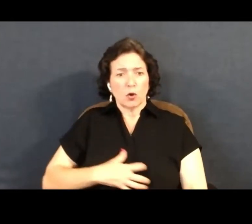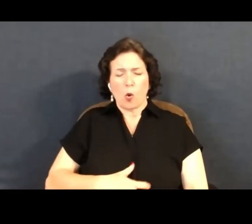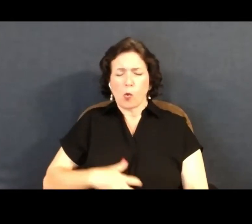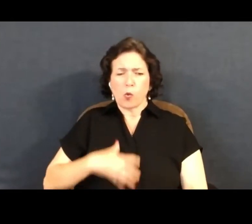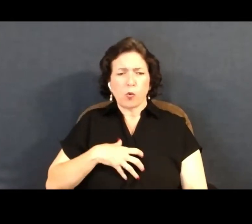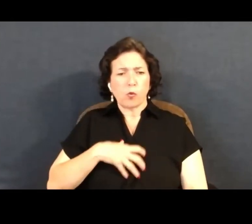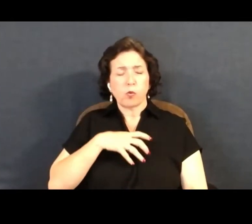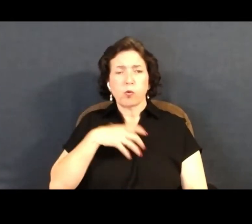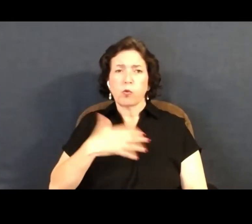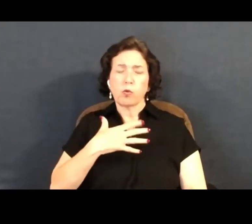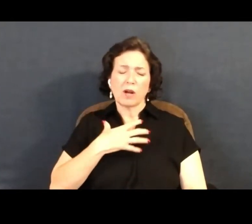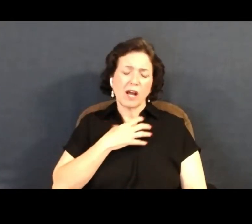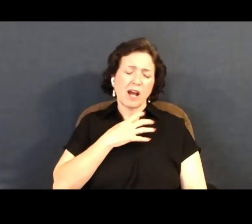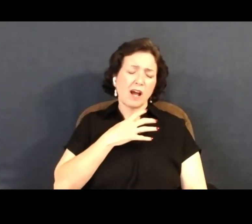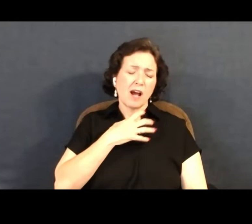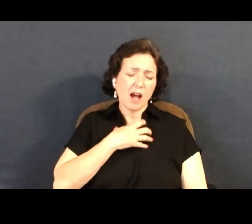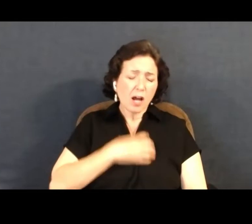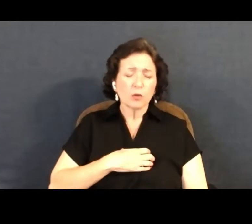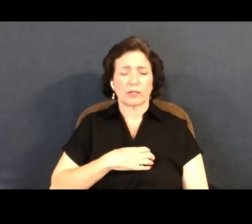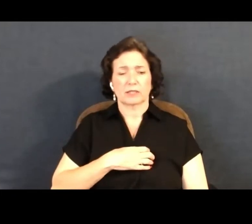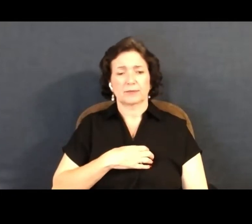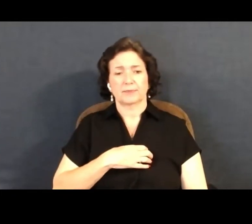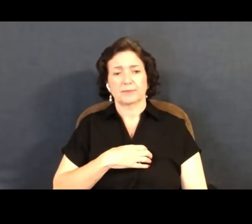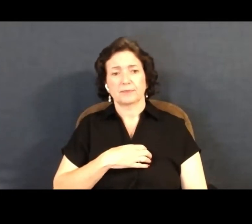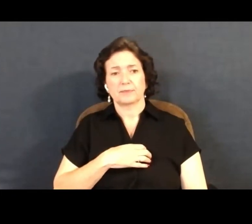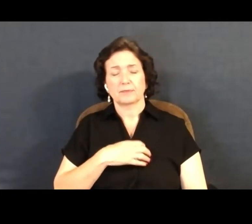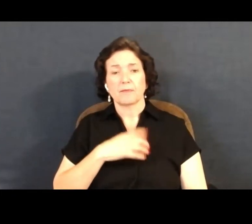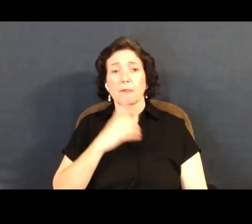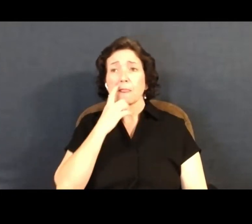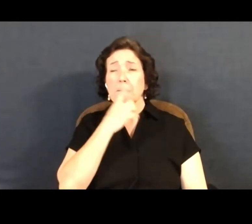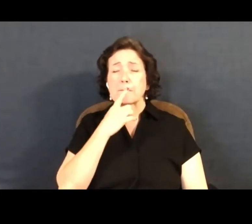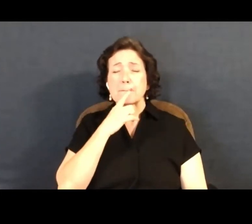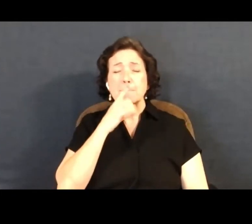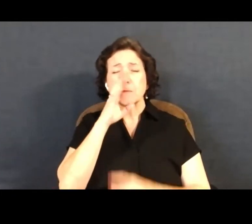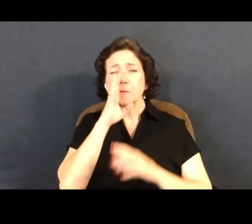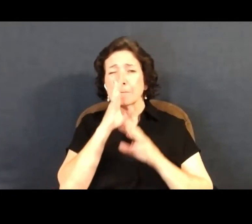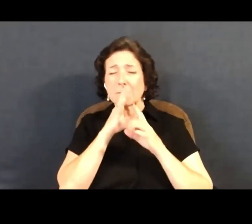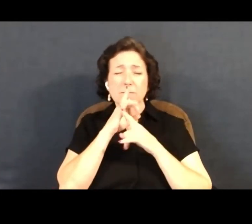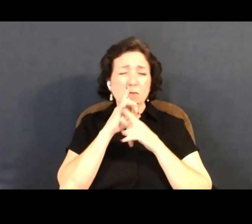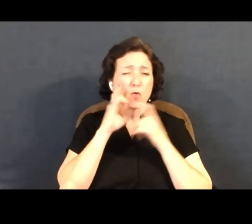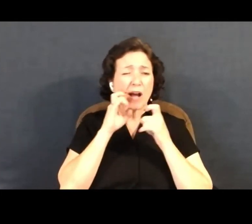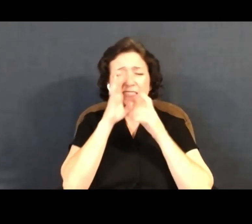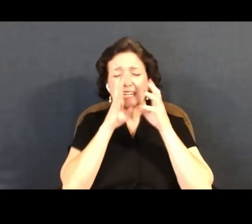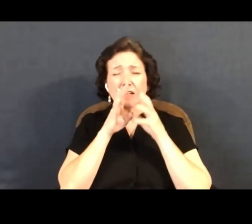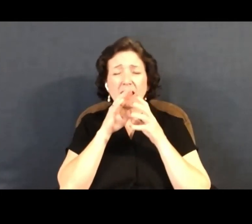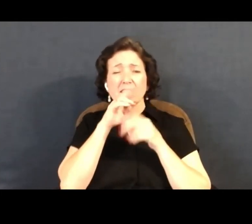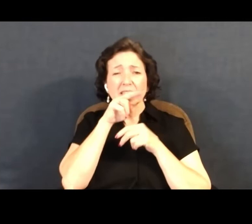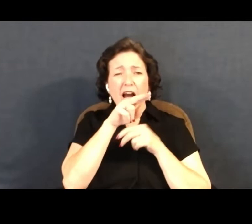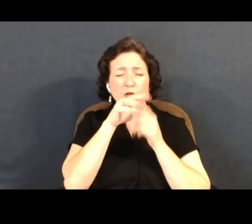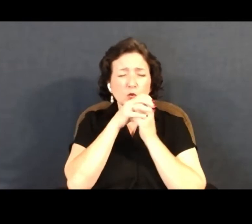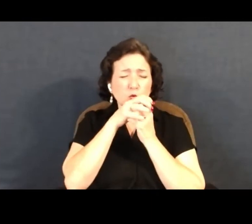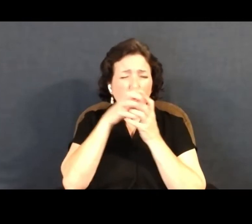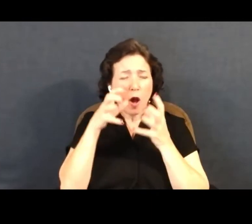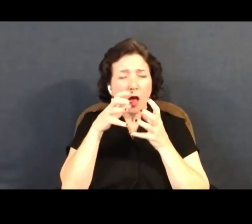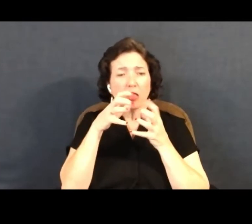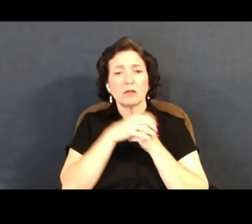so hungry. And then his lips became cracked, his tongue swelled up. He thought he